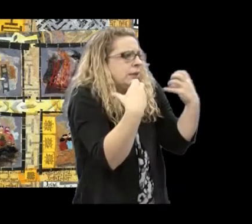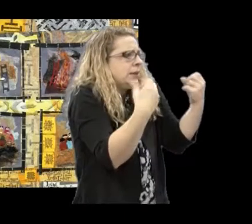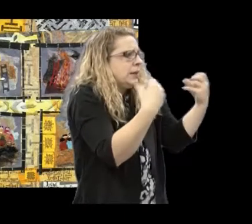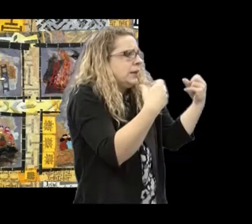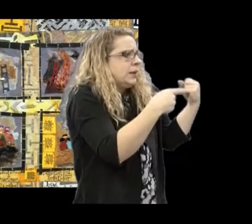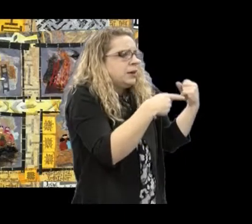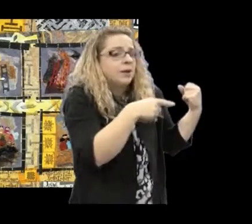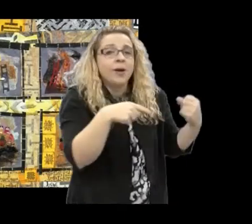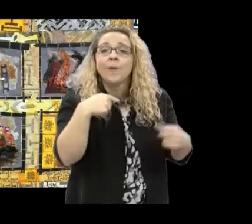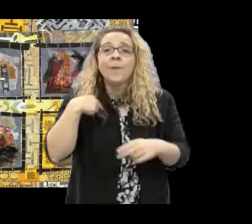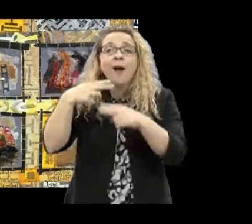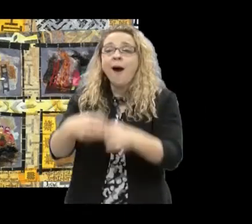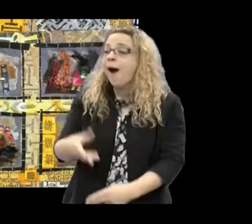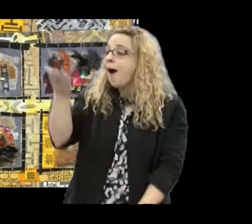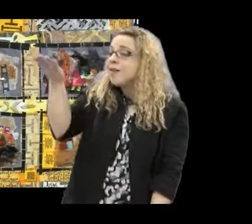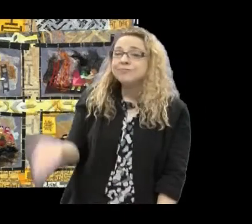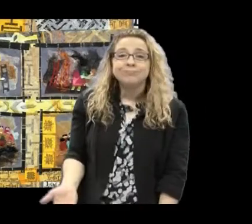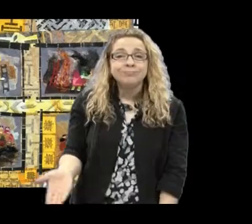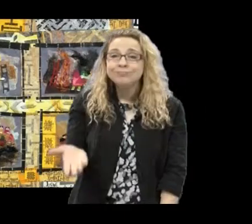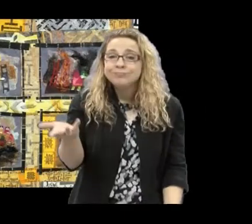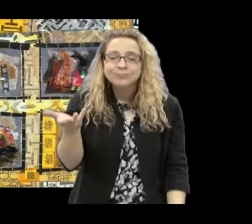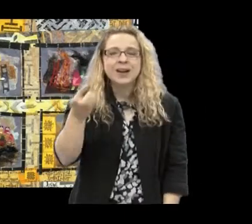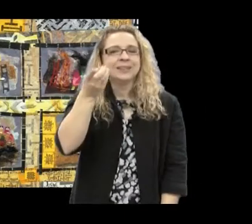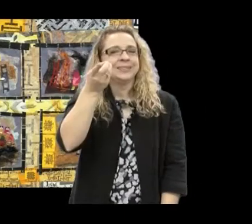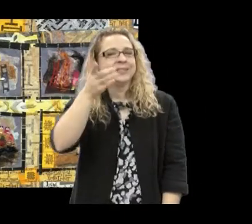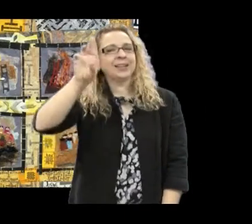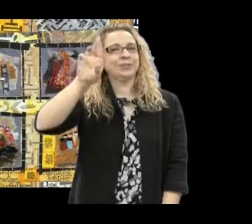We called him Dr. Greg.